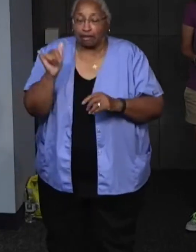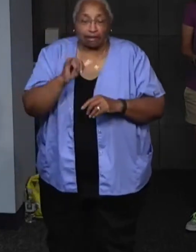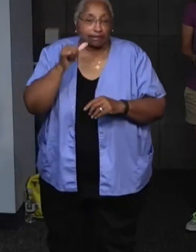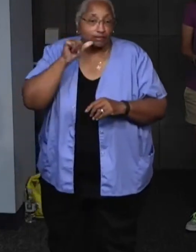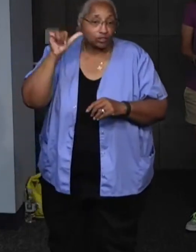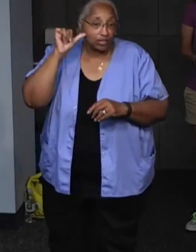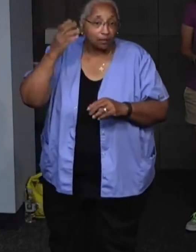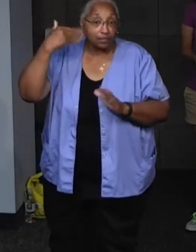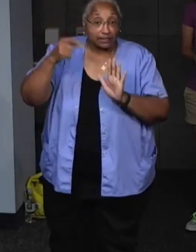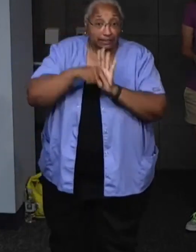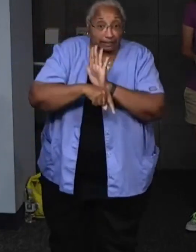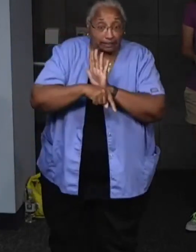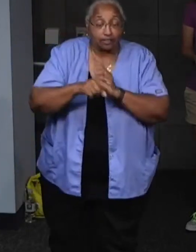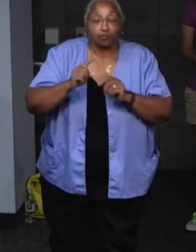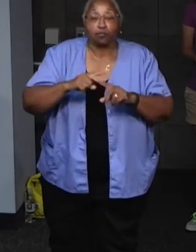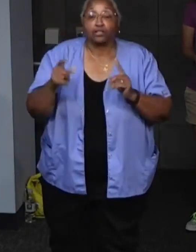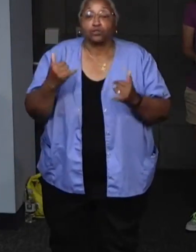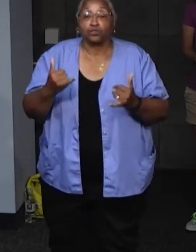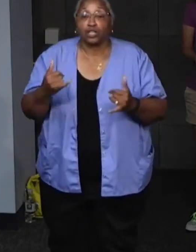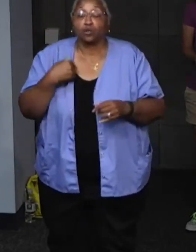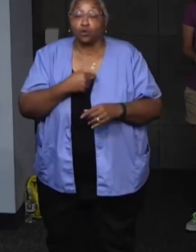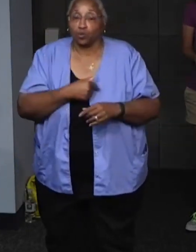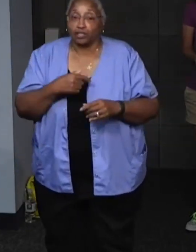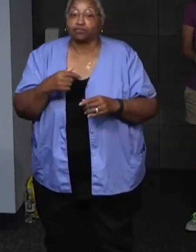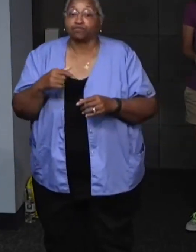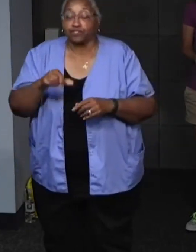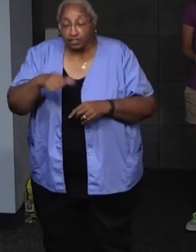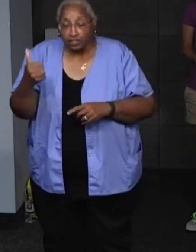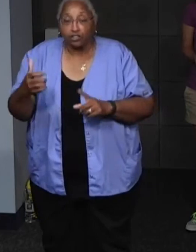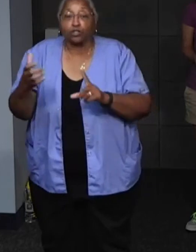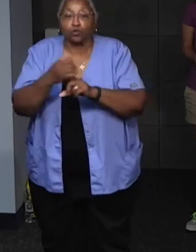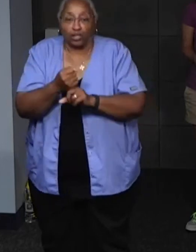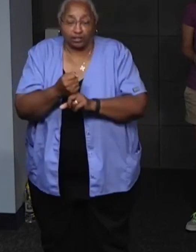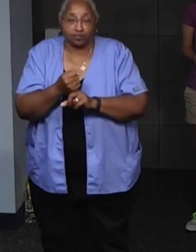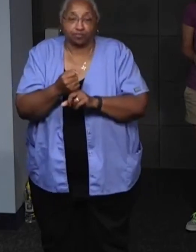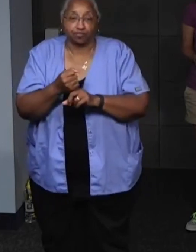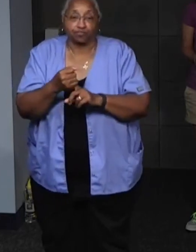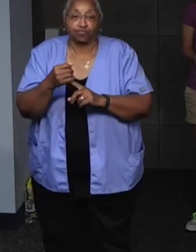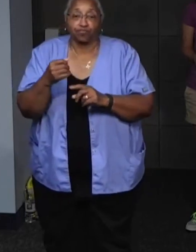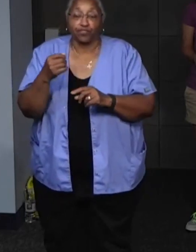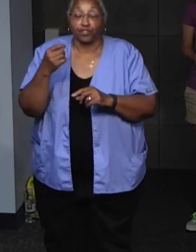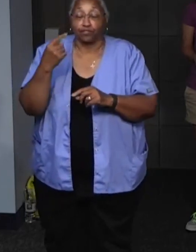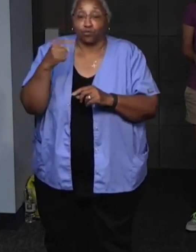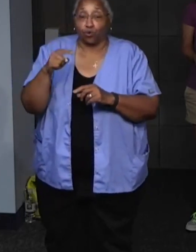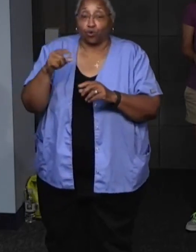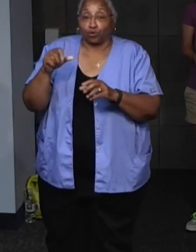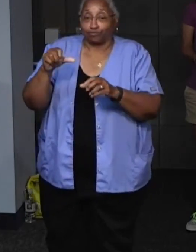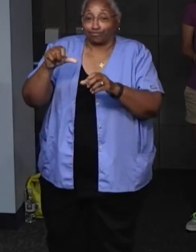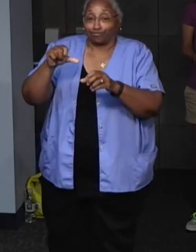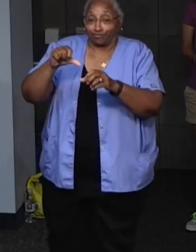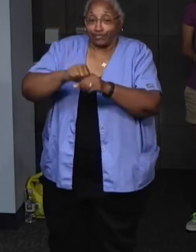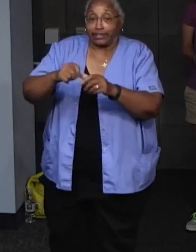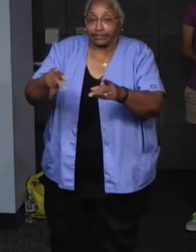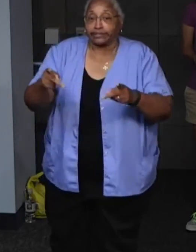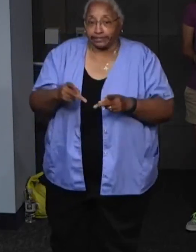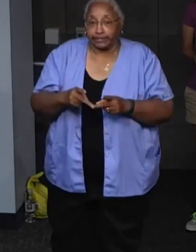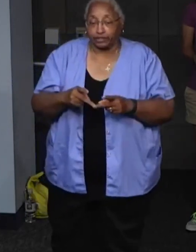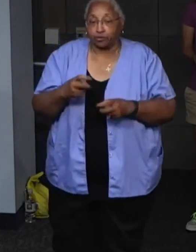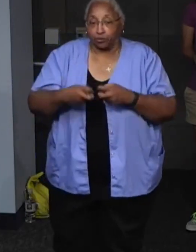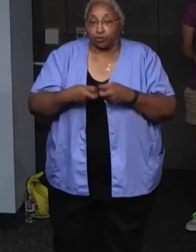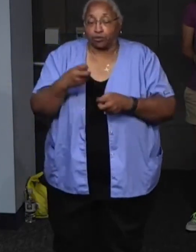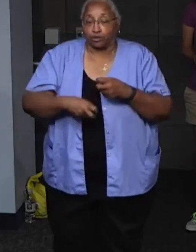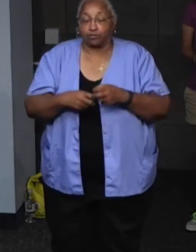murder because of it, but today we did make another arrest for aggravated assault on a gas station type disturbance.